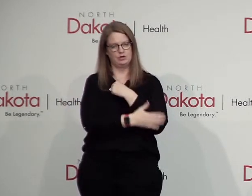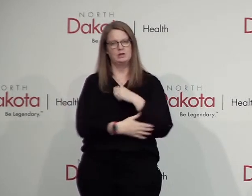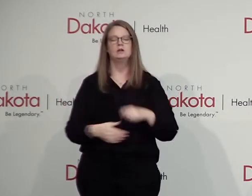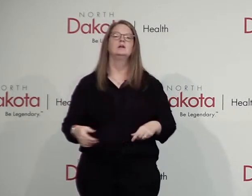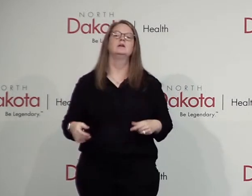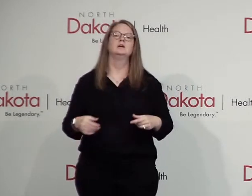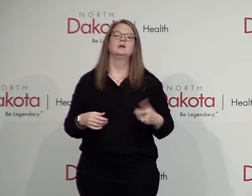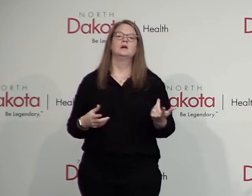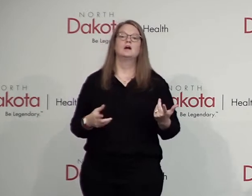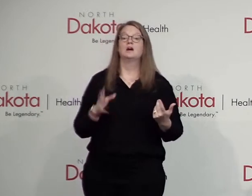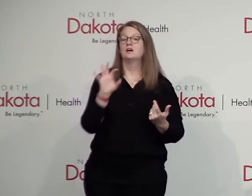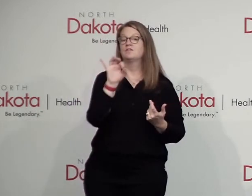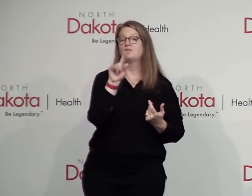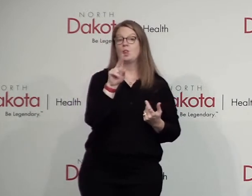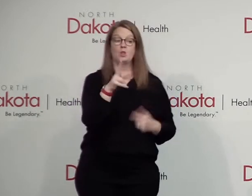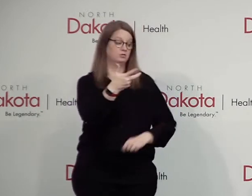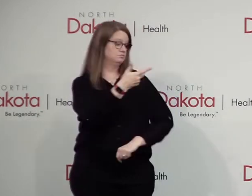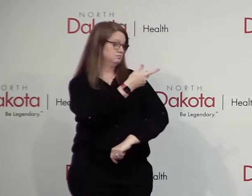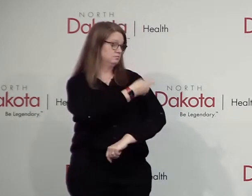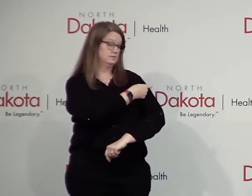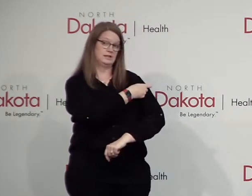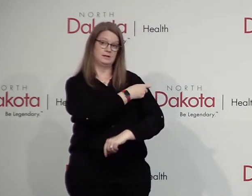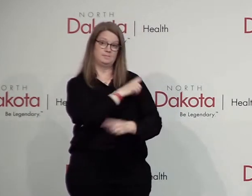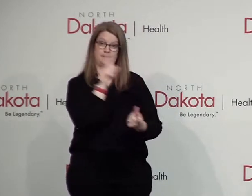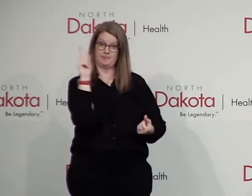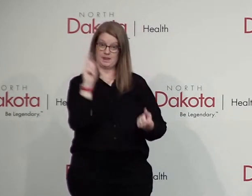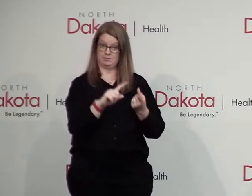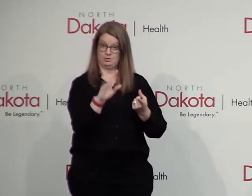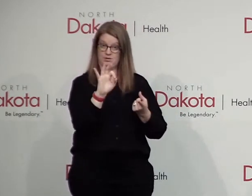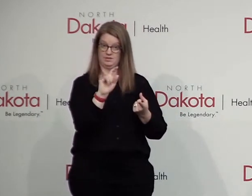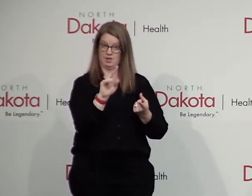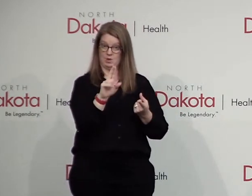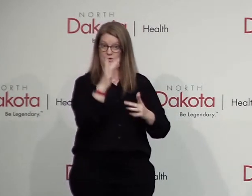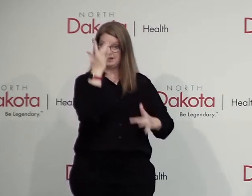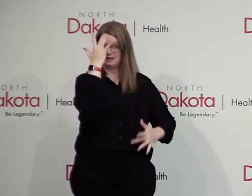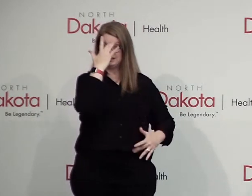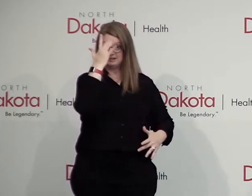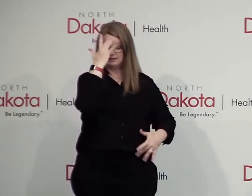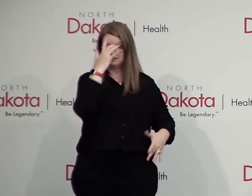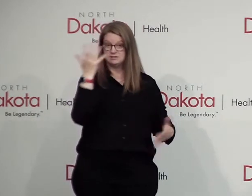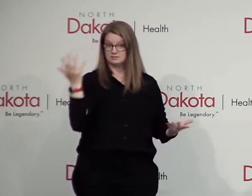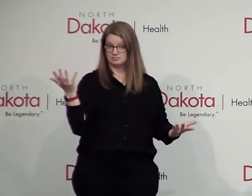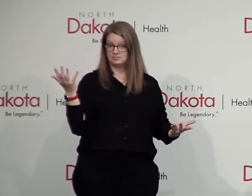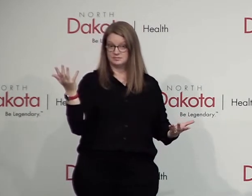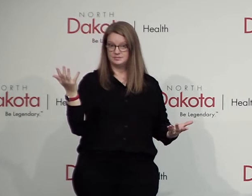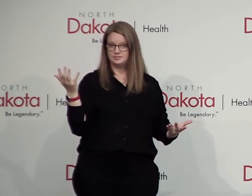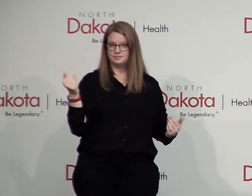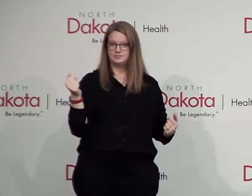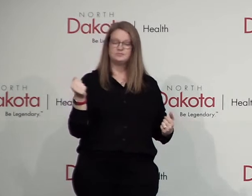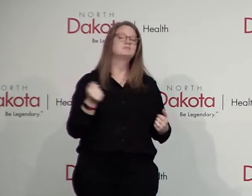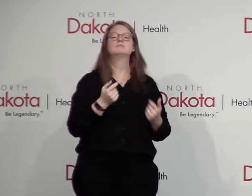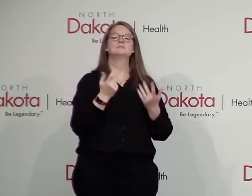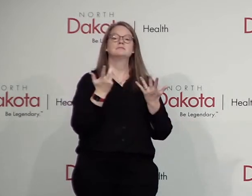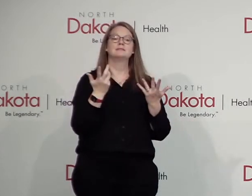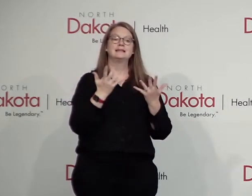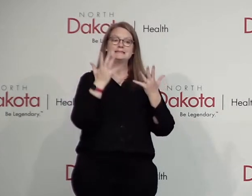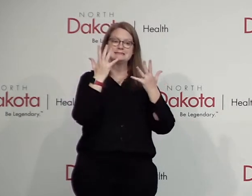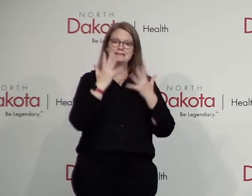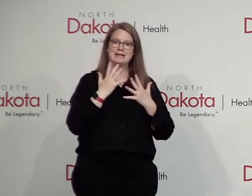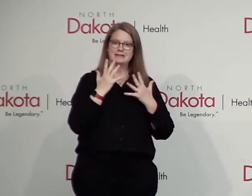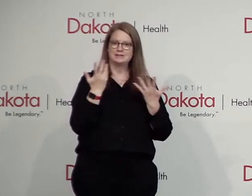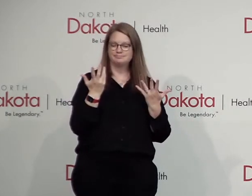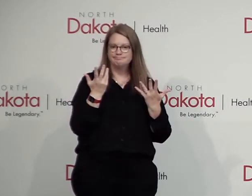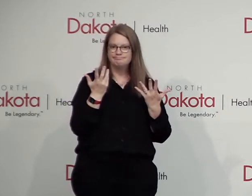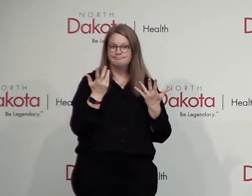Flu vaccination could have also contributed to reduce flu illness last year. We unfortunately likely will not